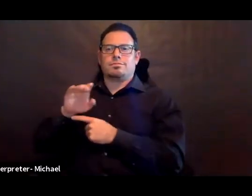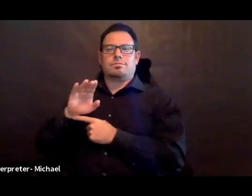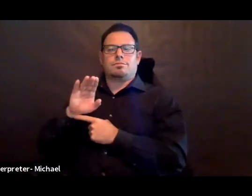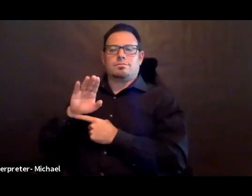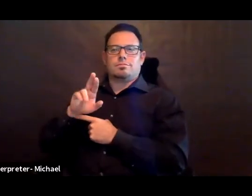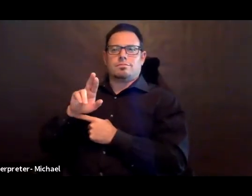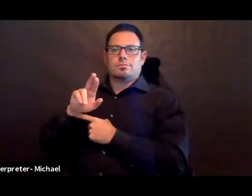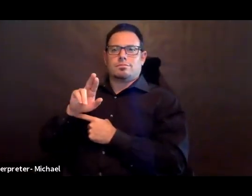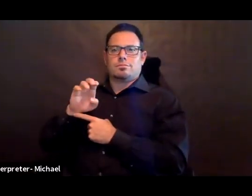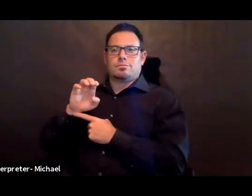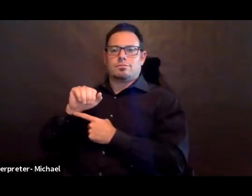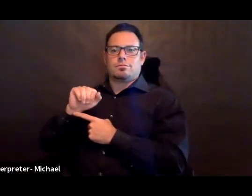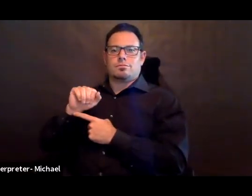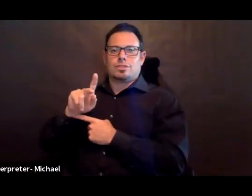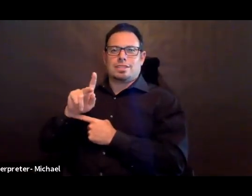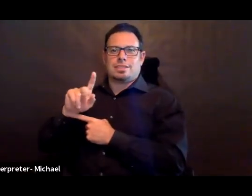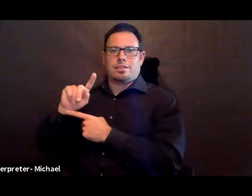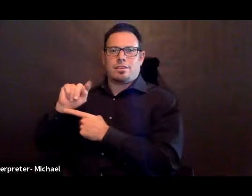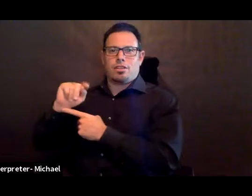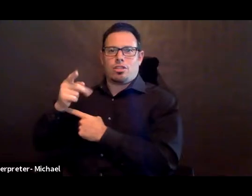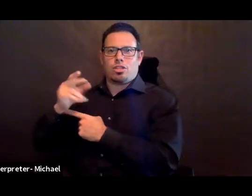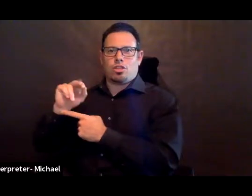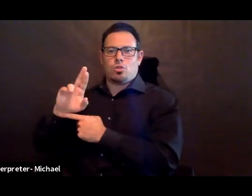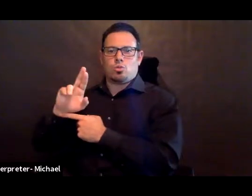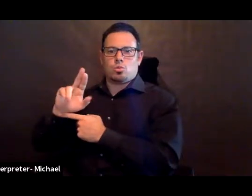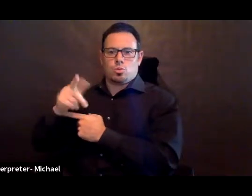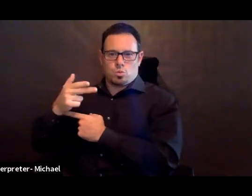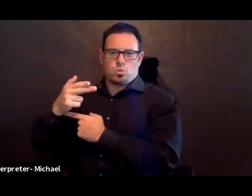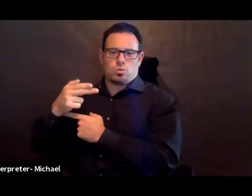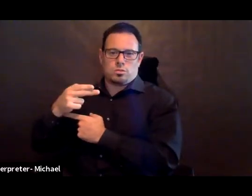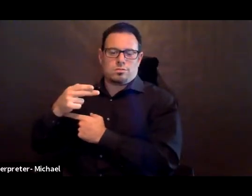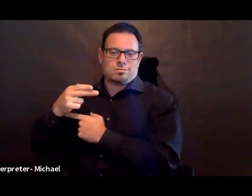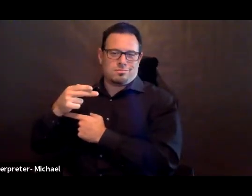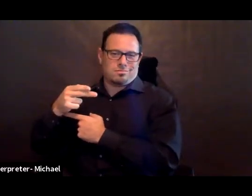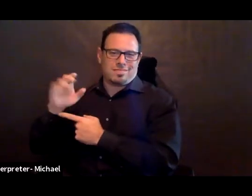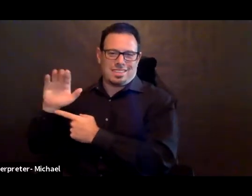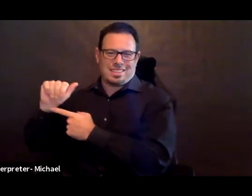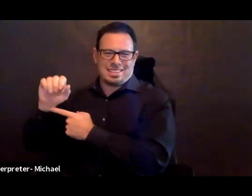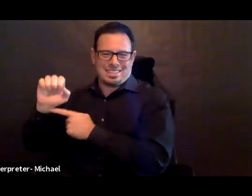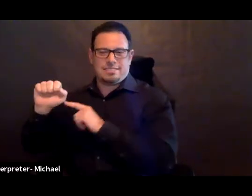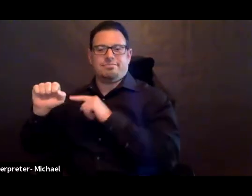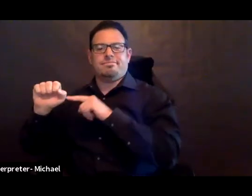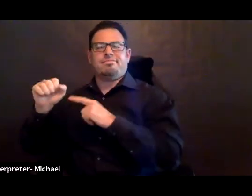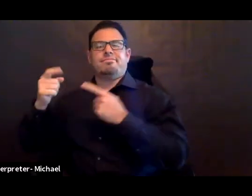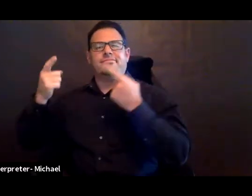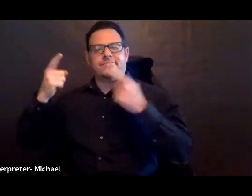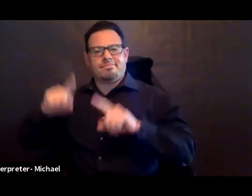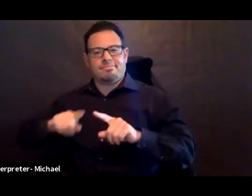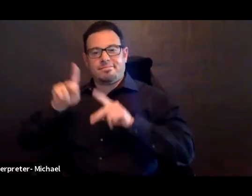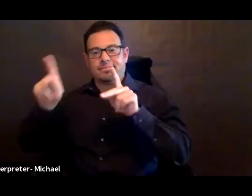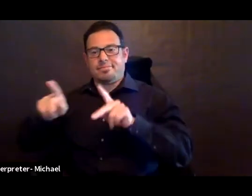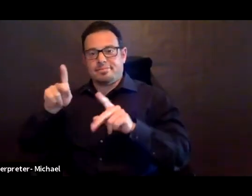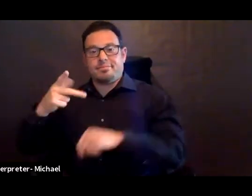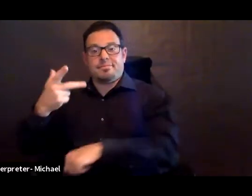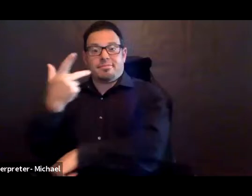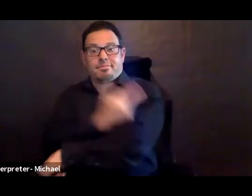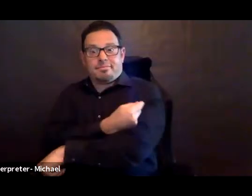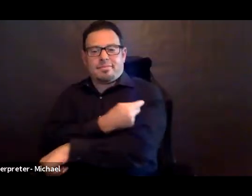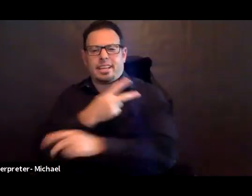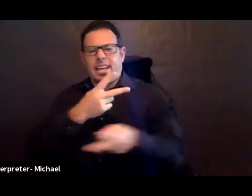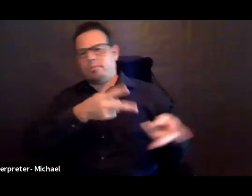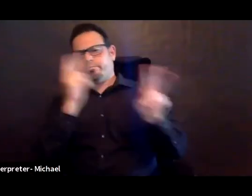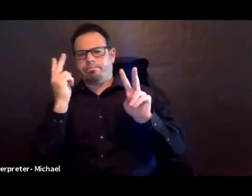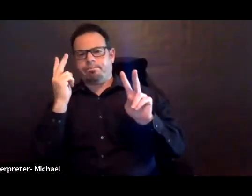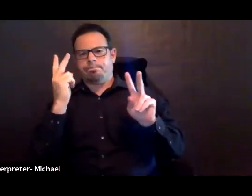the vaccine. But breakthrough cases, again, defining those, breakthrough cases are those that occur at least